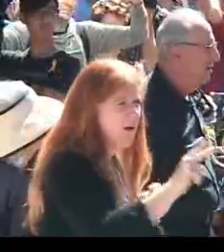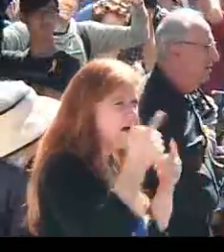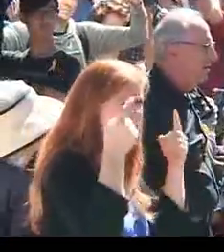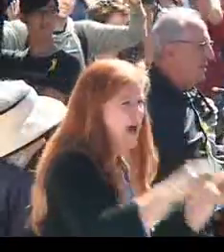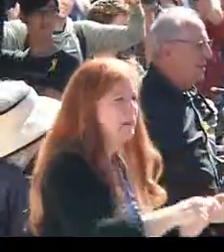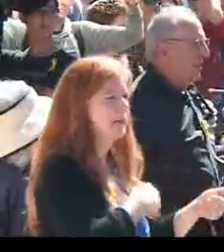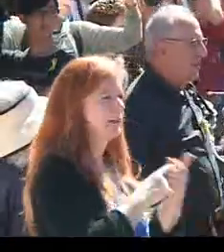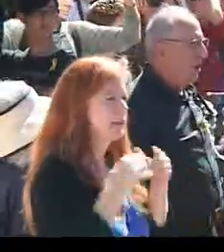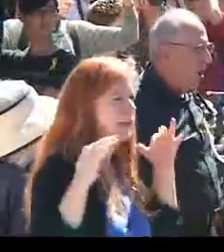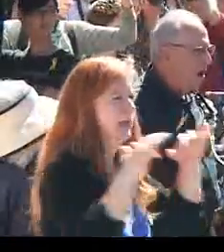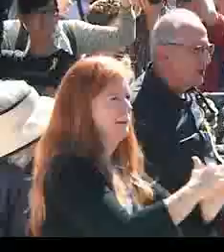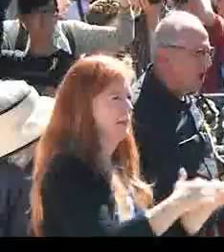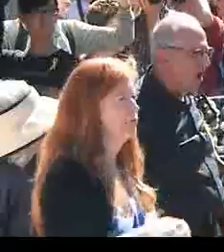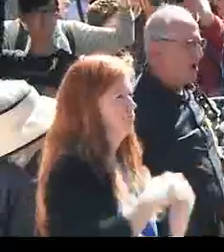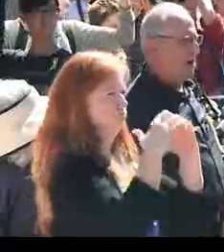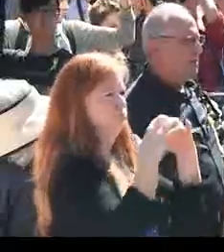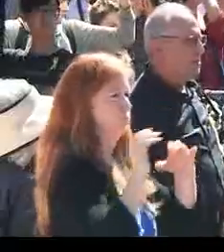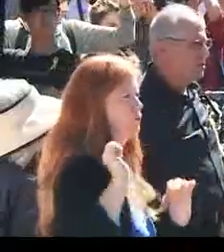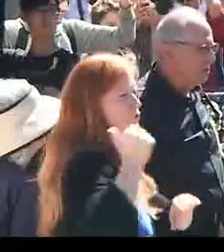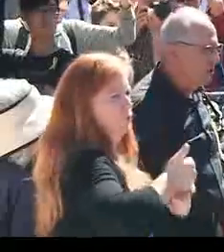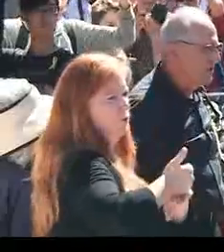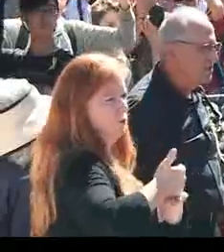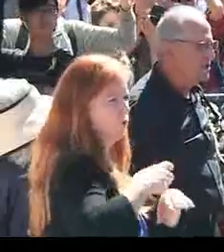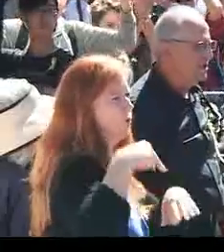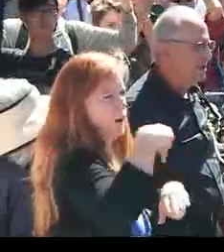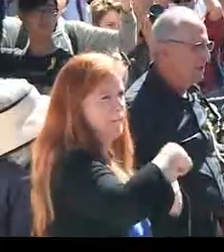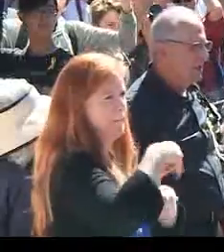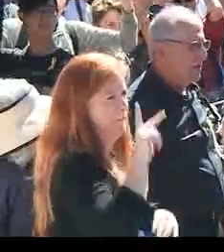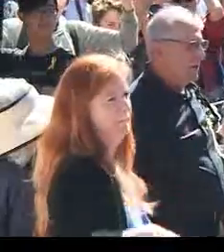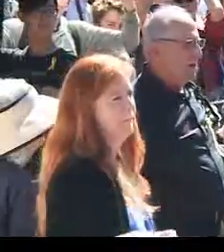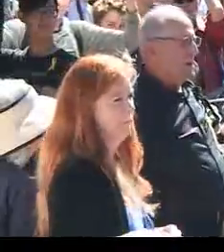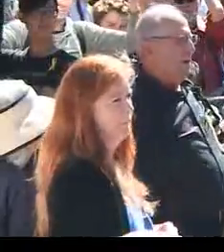up. The Hong Kong students